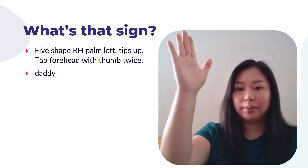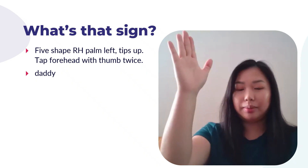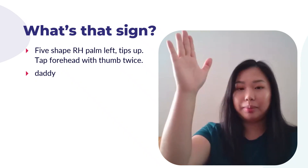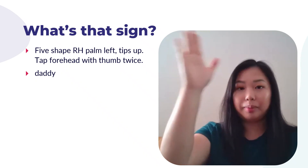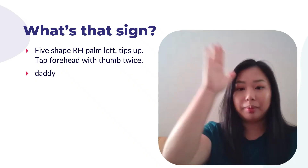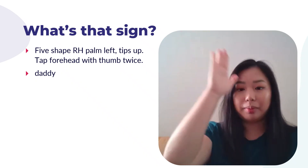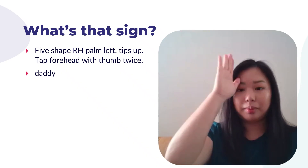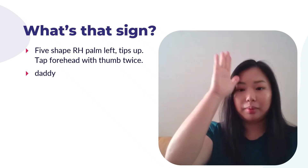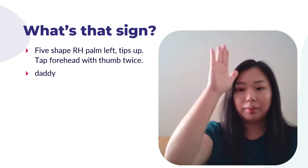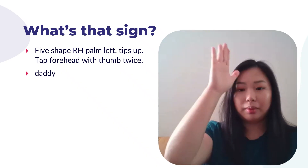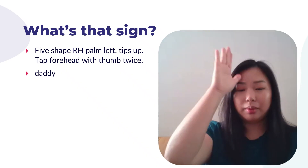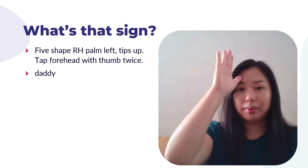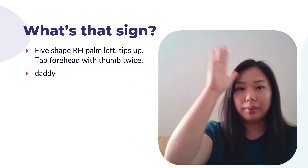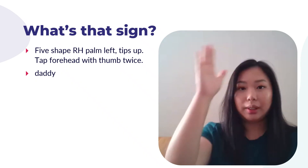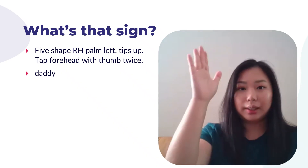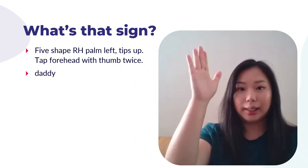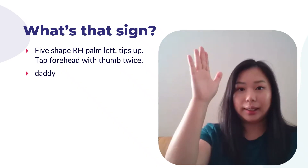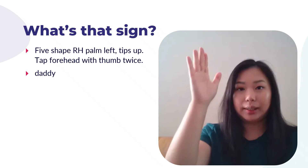Daddy.